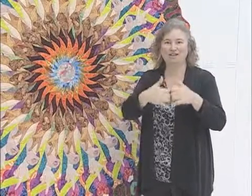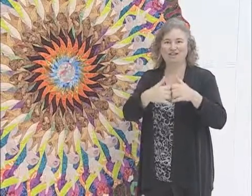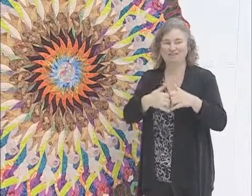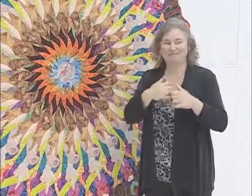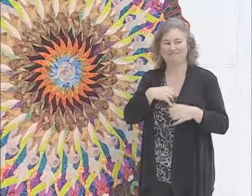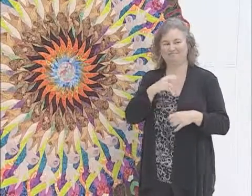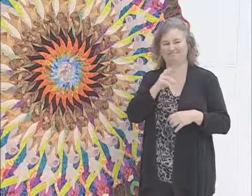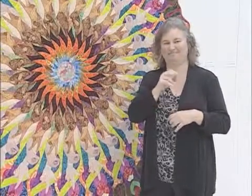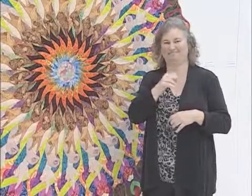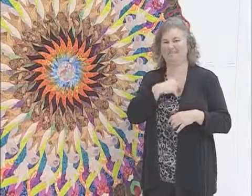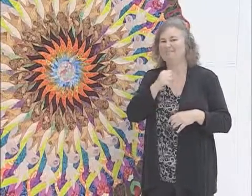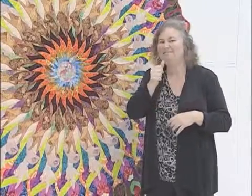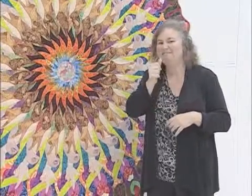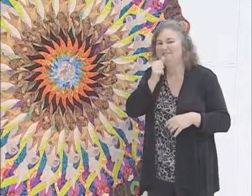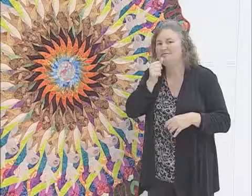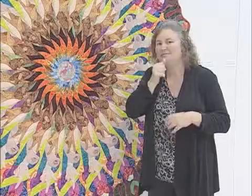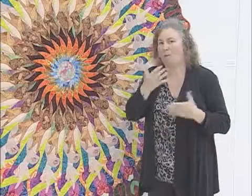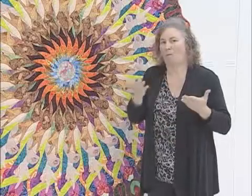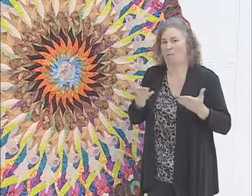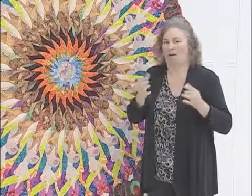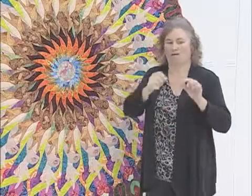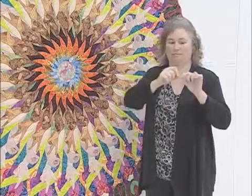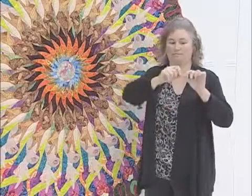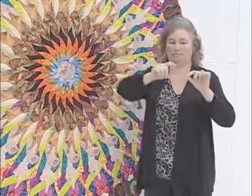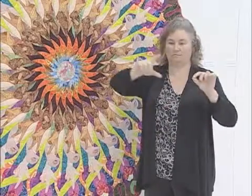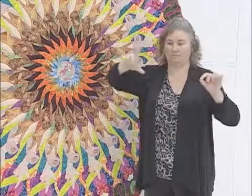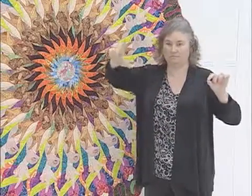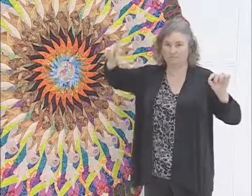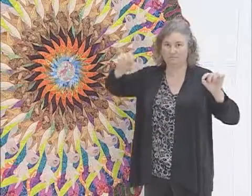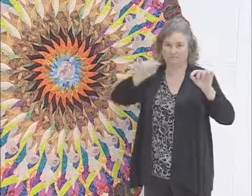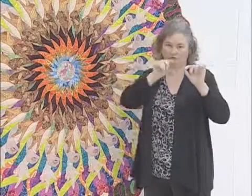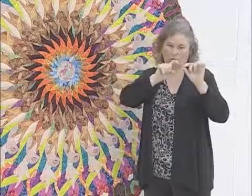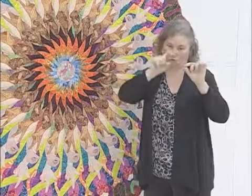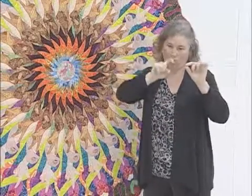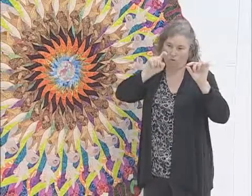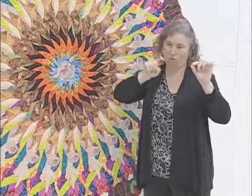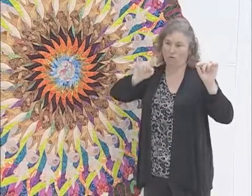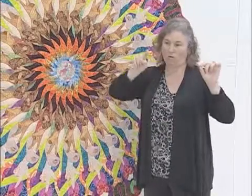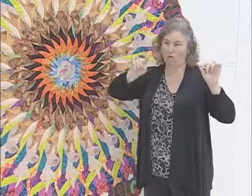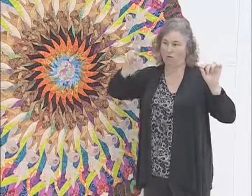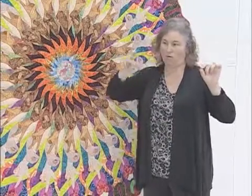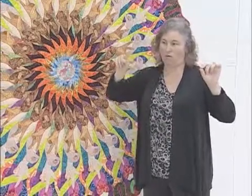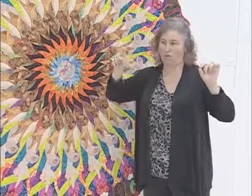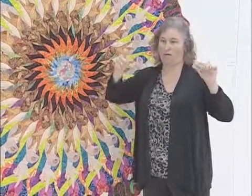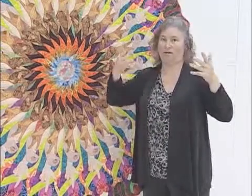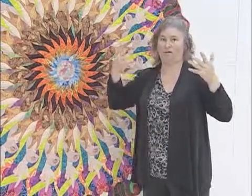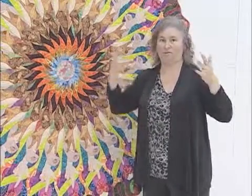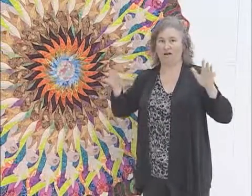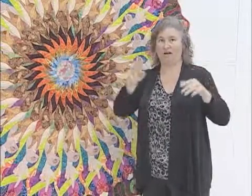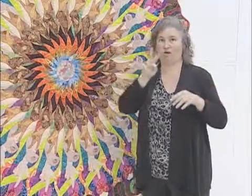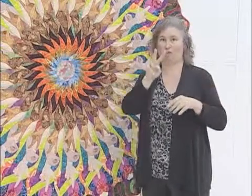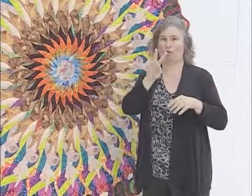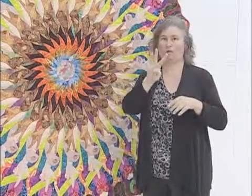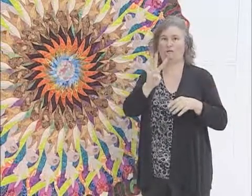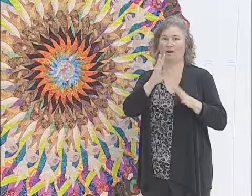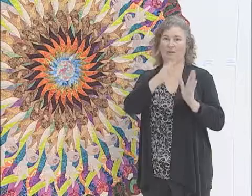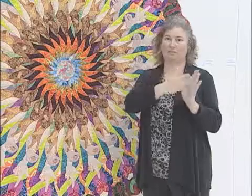machine. I always have to tell them no. The secret is that I created each of these panels separately and sewed all